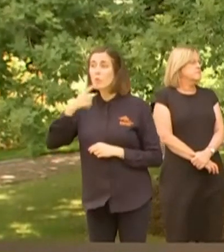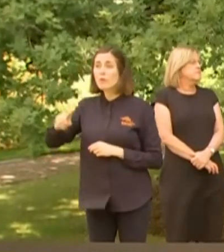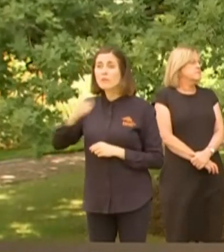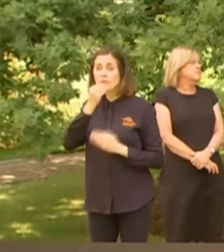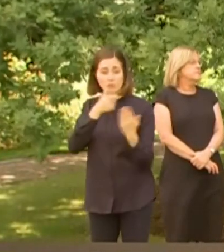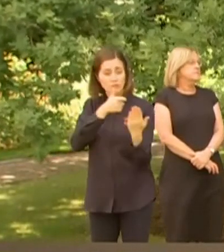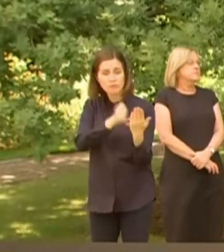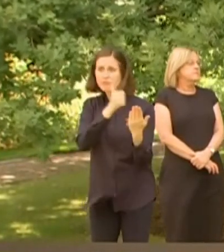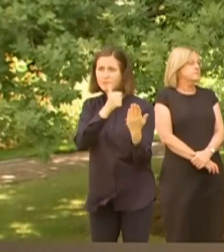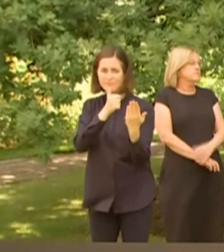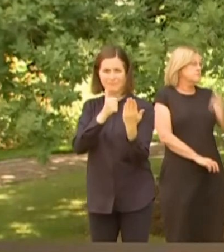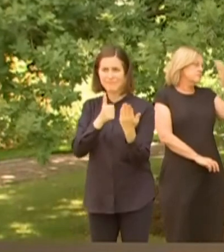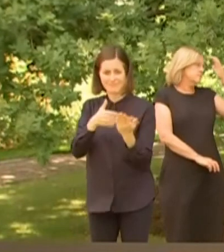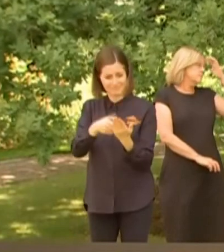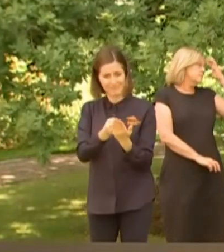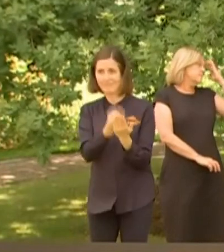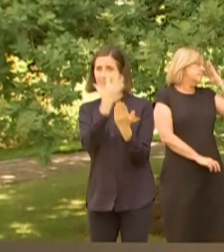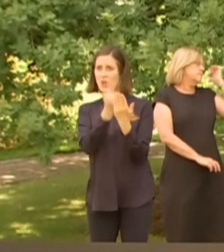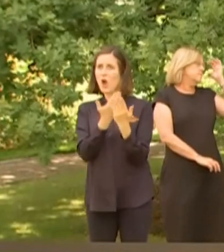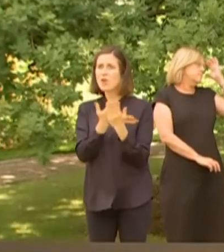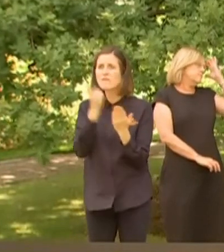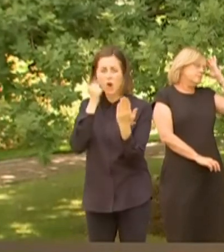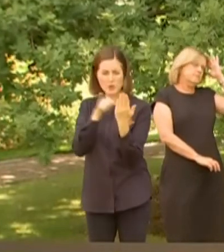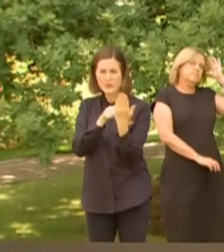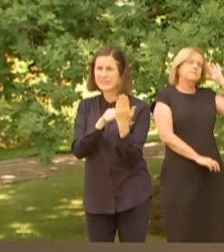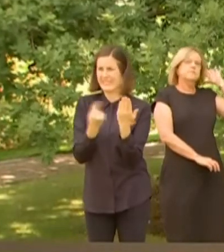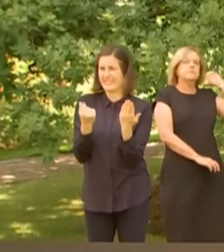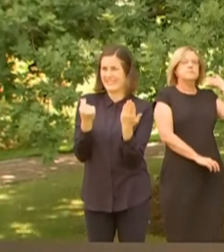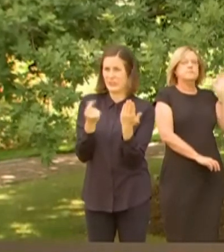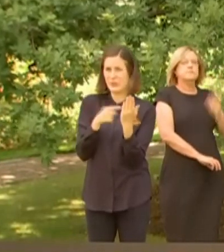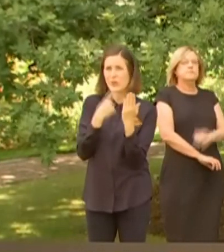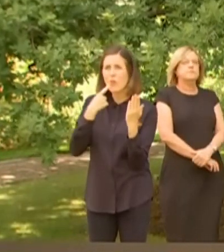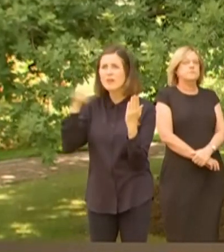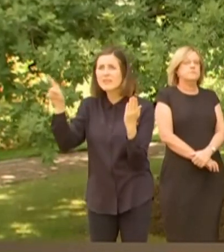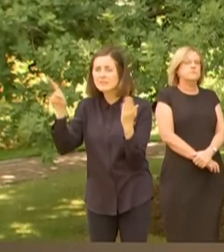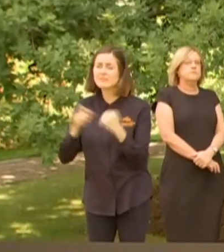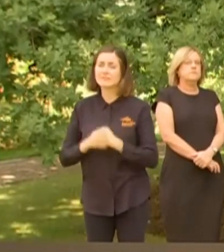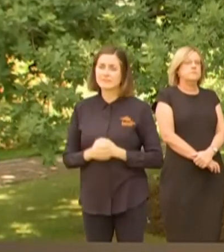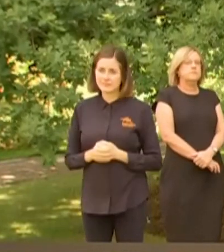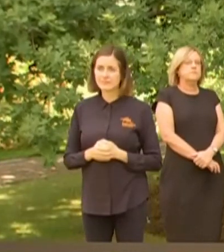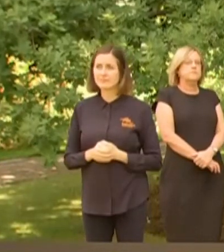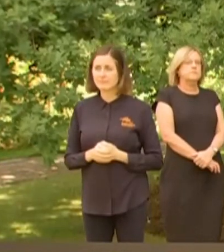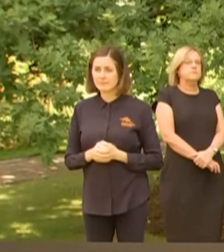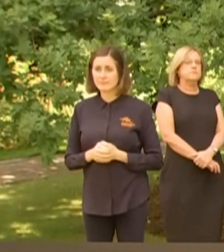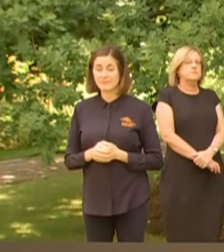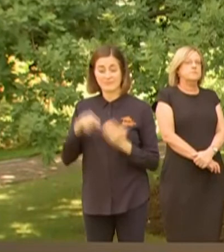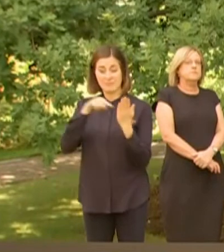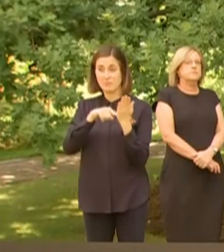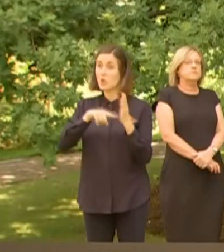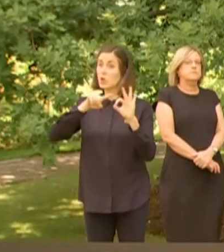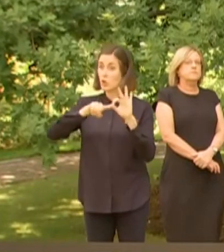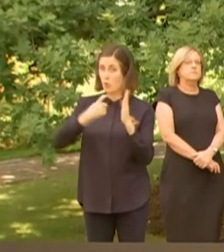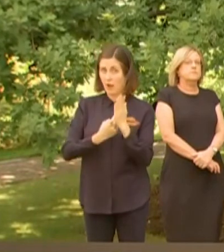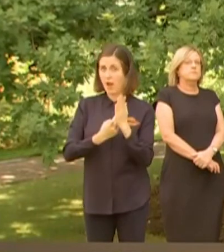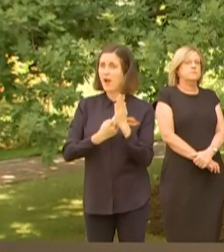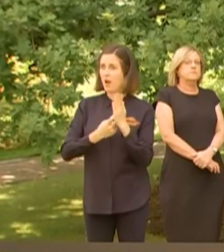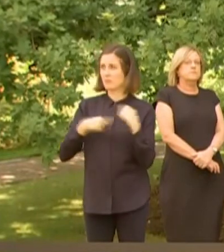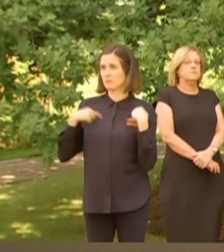want to upset that. We think that's working very well. What's critical though is there is a product that can be used by anybody who wants to use that